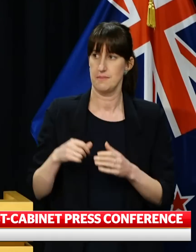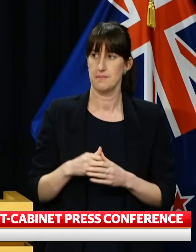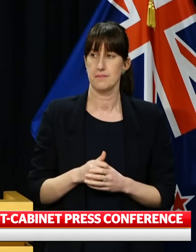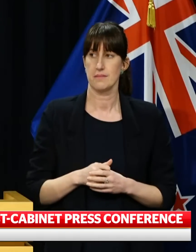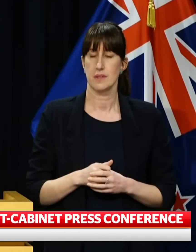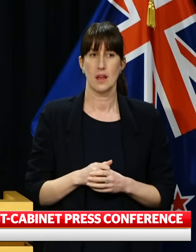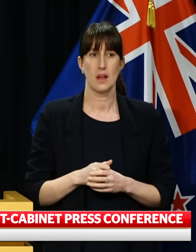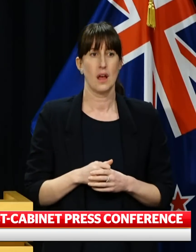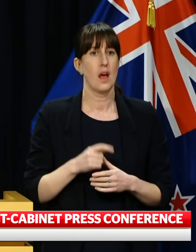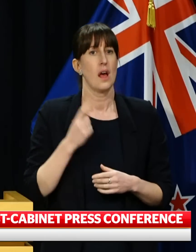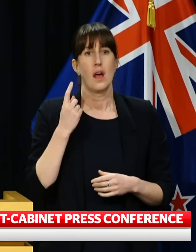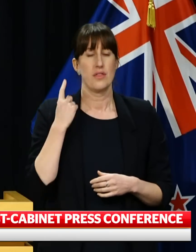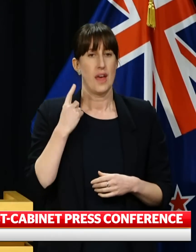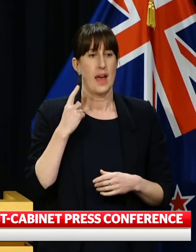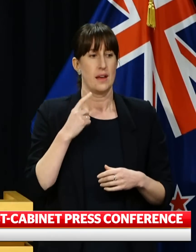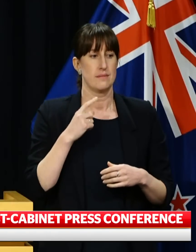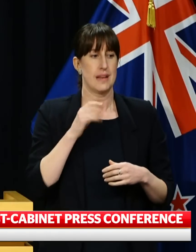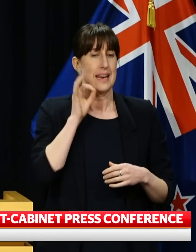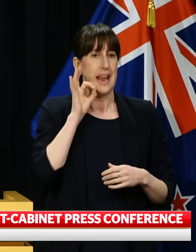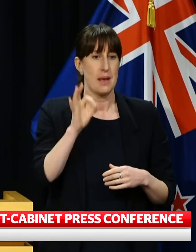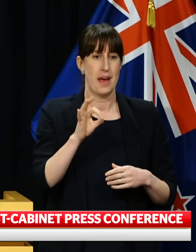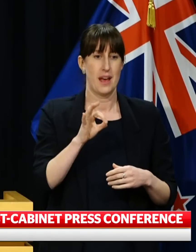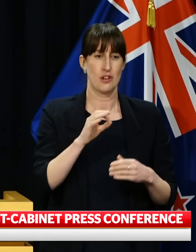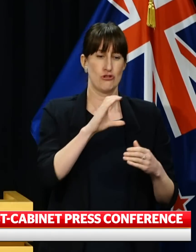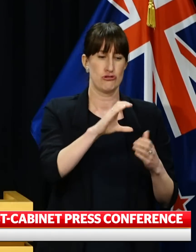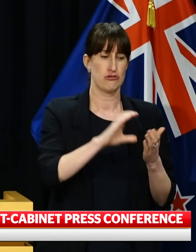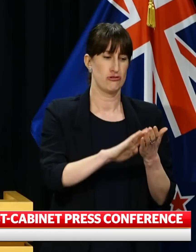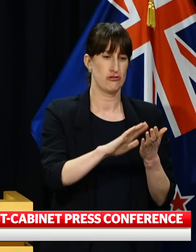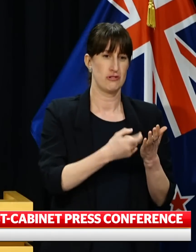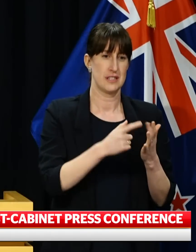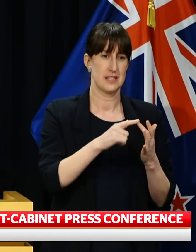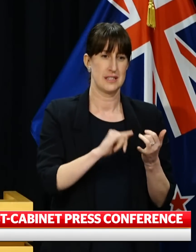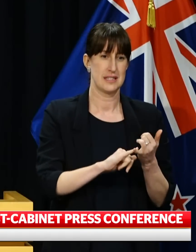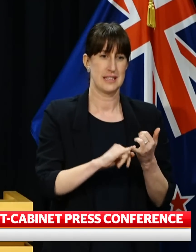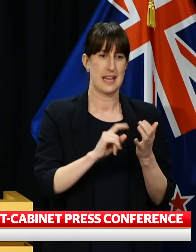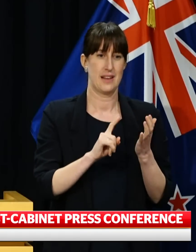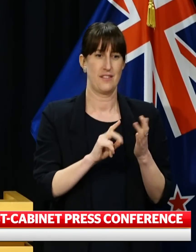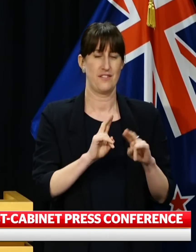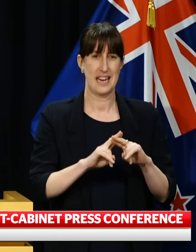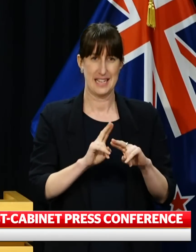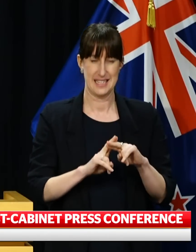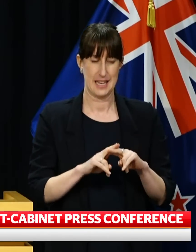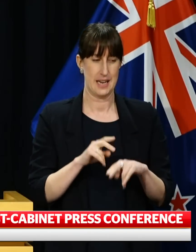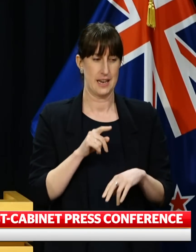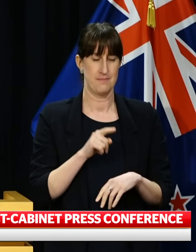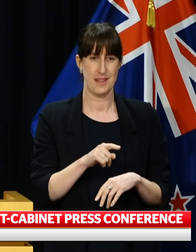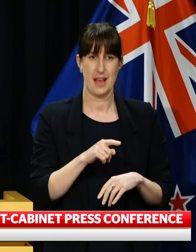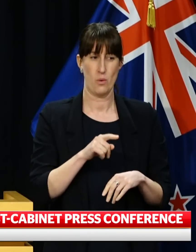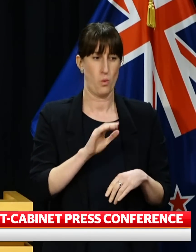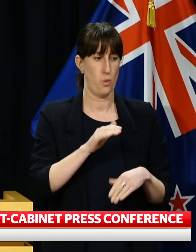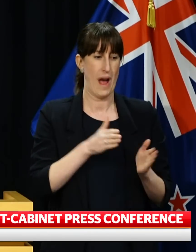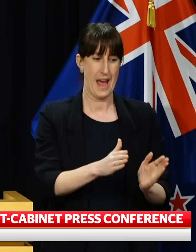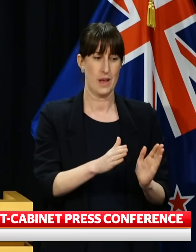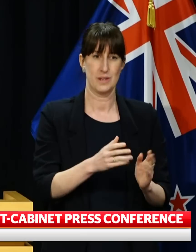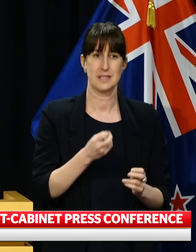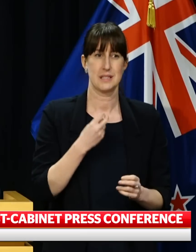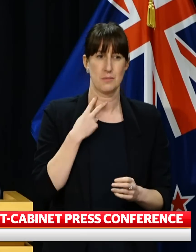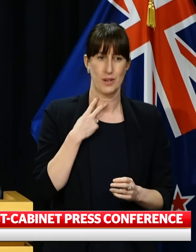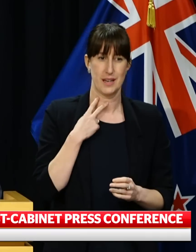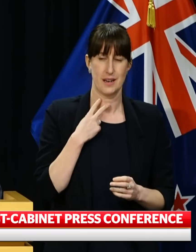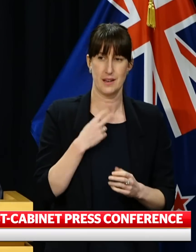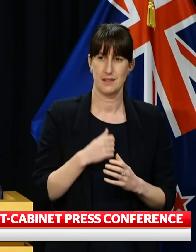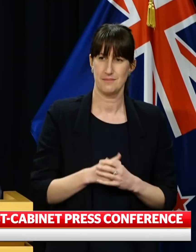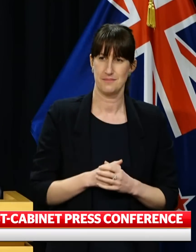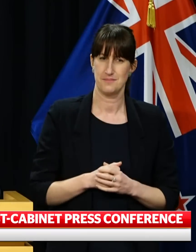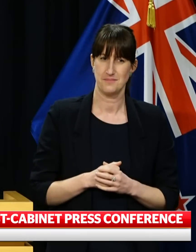very focused on finding a way forward that unified the country. And I think it's disappointing that National and Active walked away from that. How do you don't want to drive a